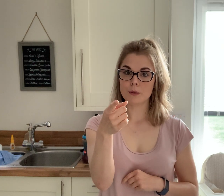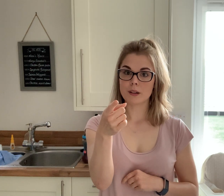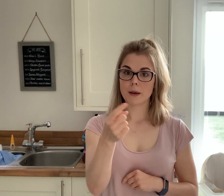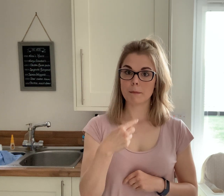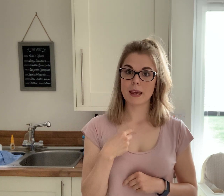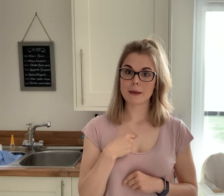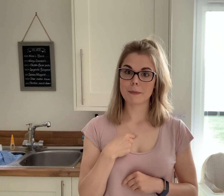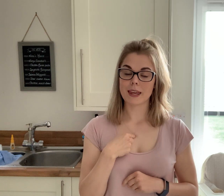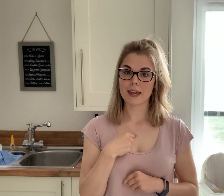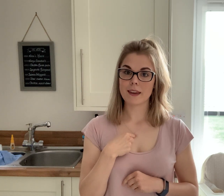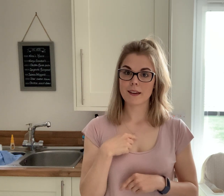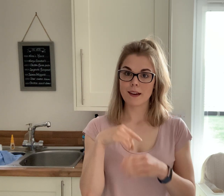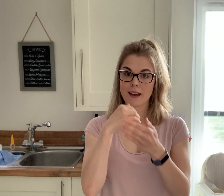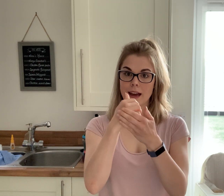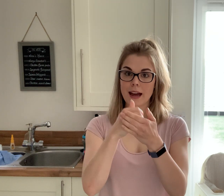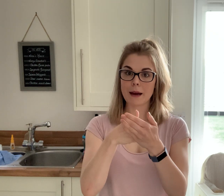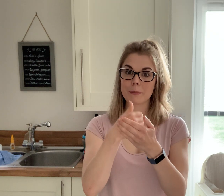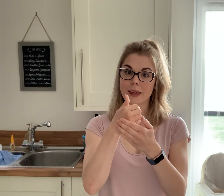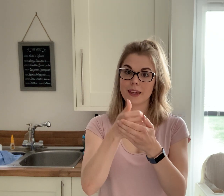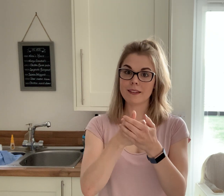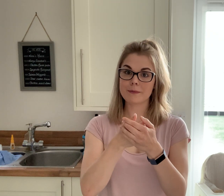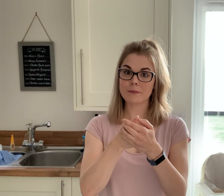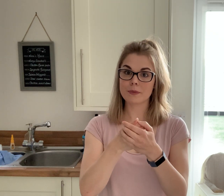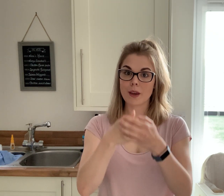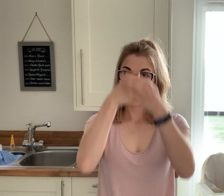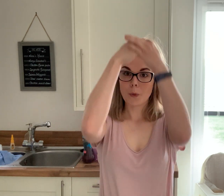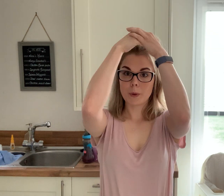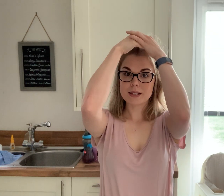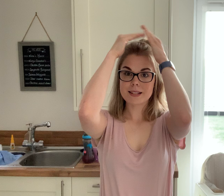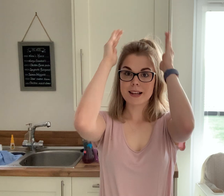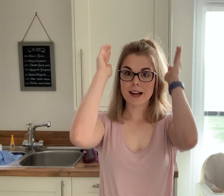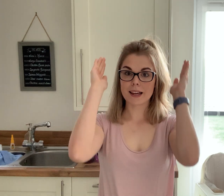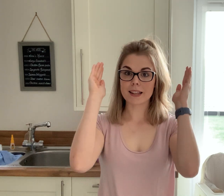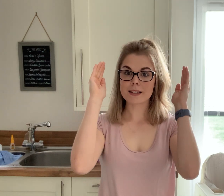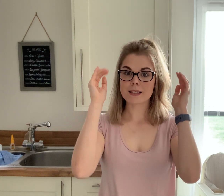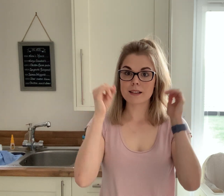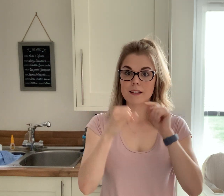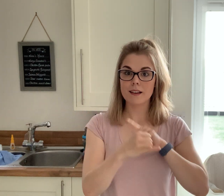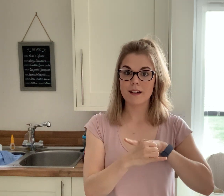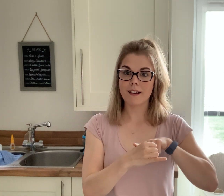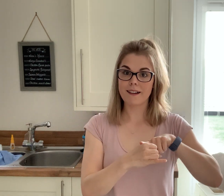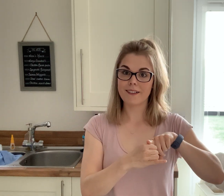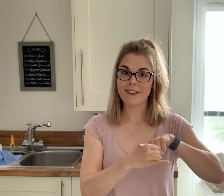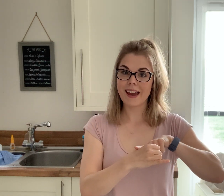make me happy when skies are grey.